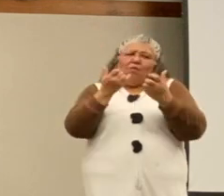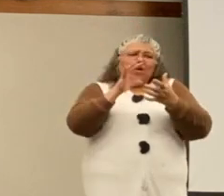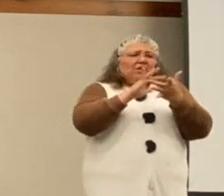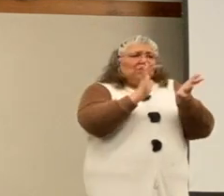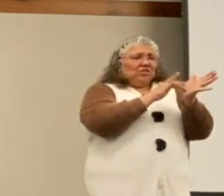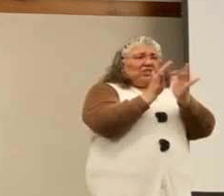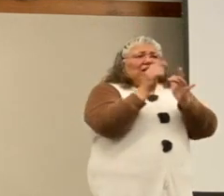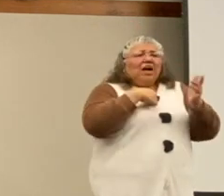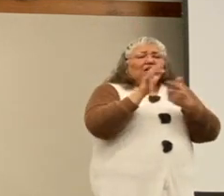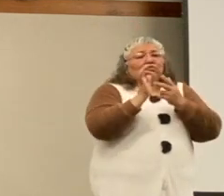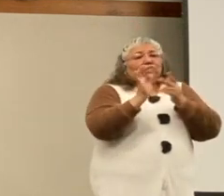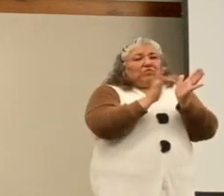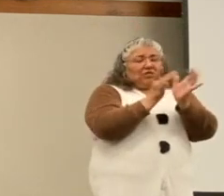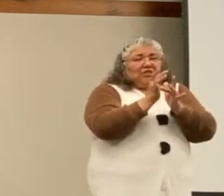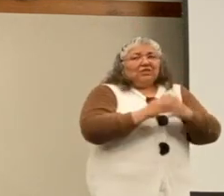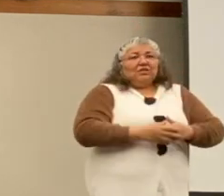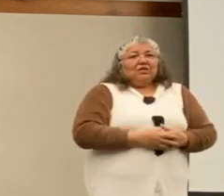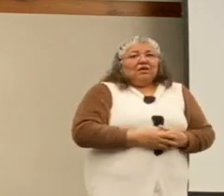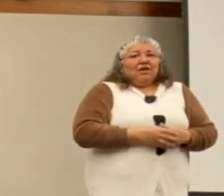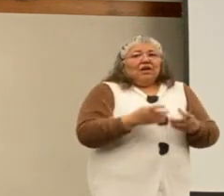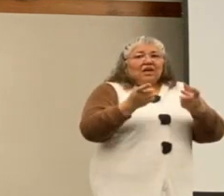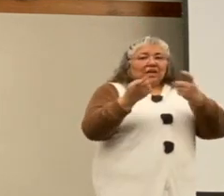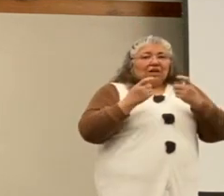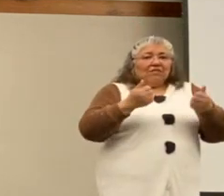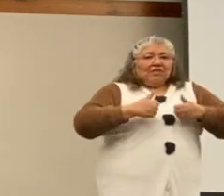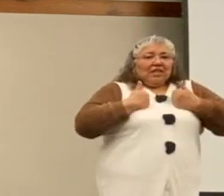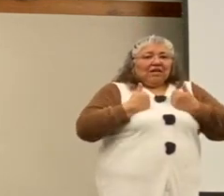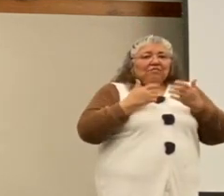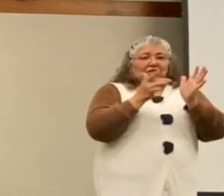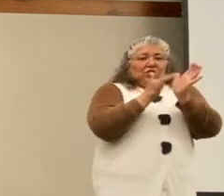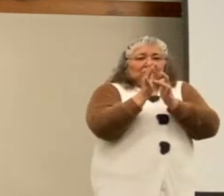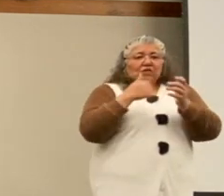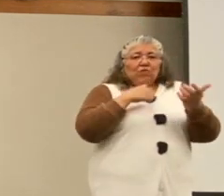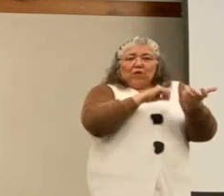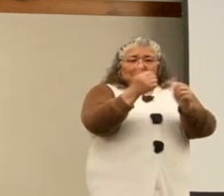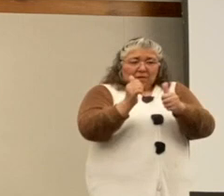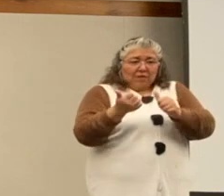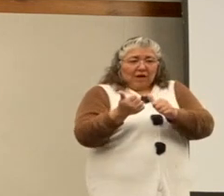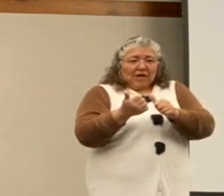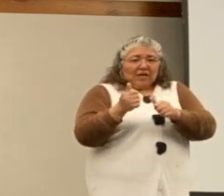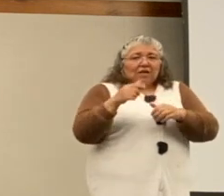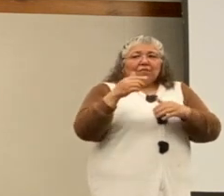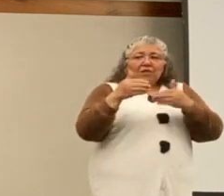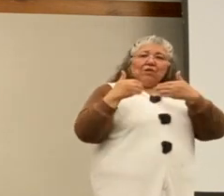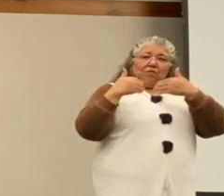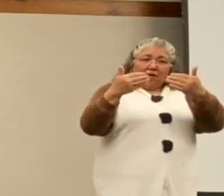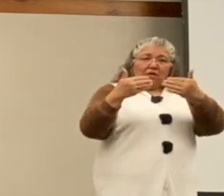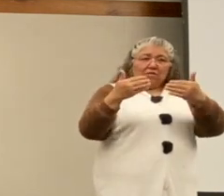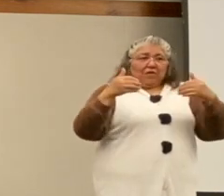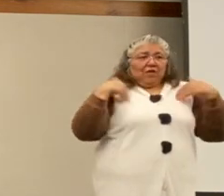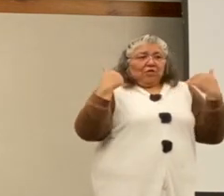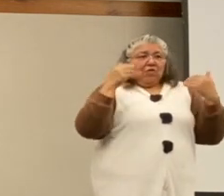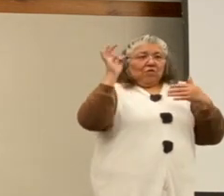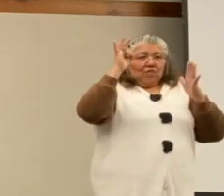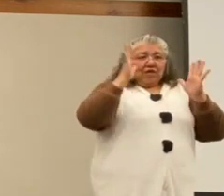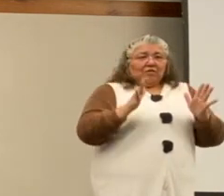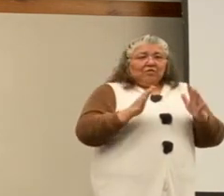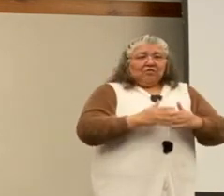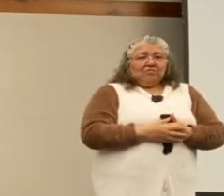I choose Jesus. So he gave his life to Jesus, and we baptized him, and then he went on to be a youth